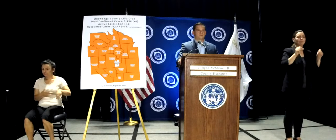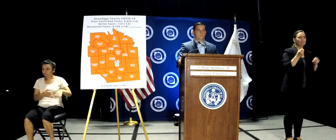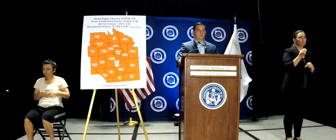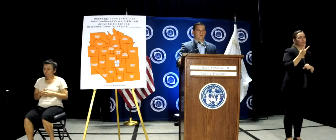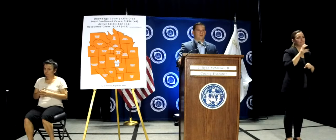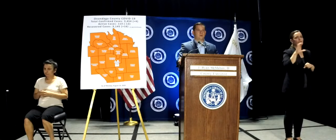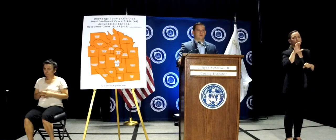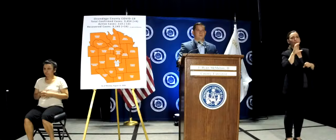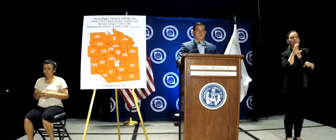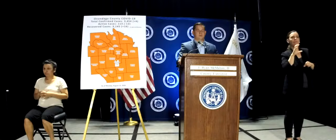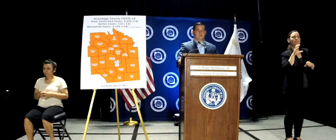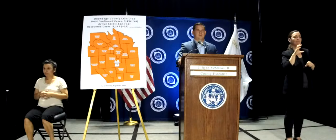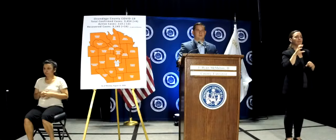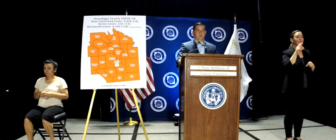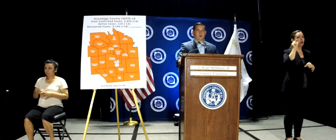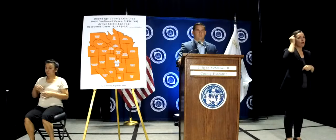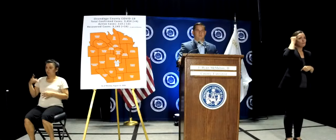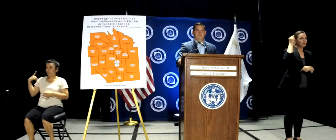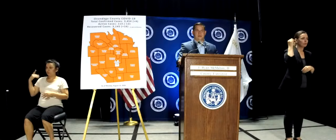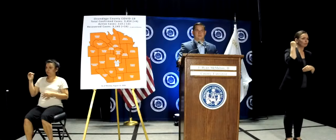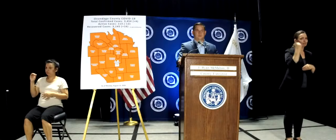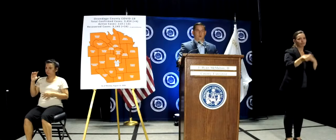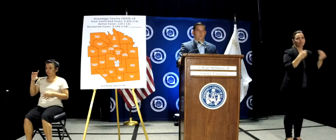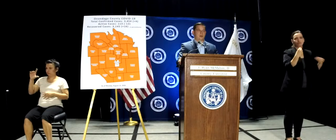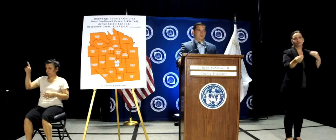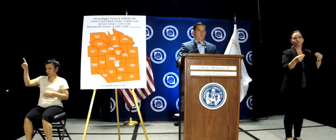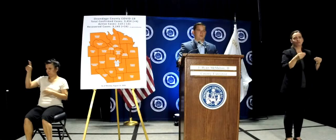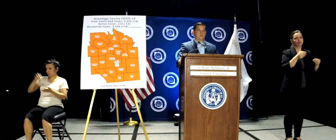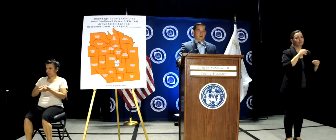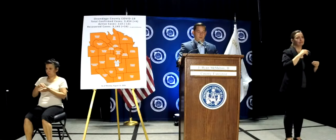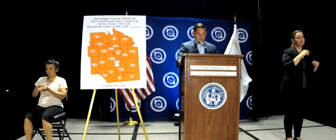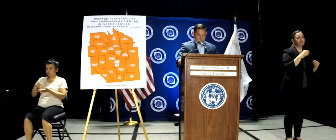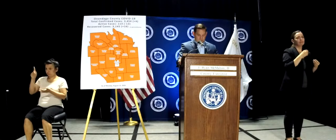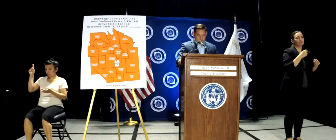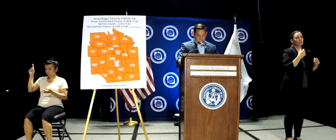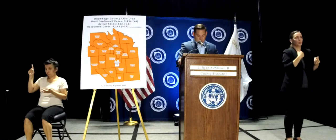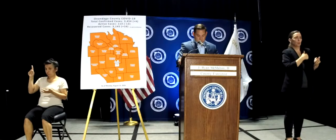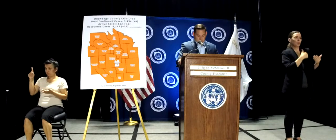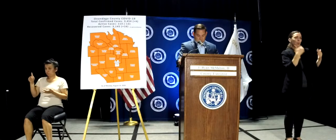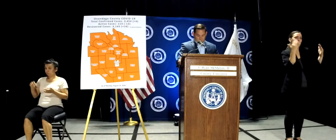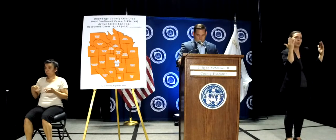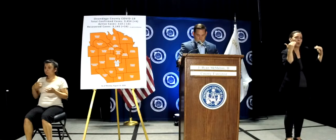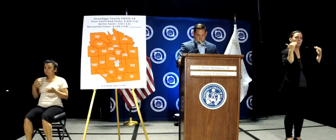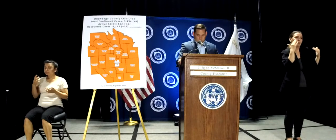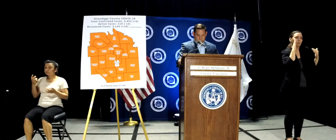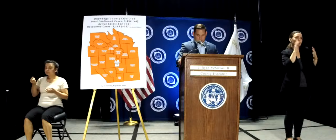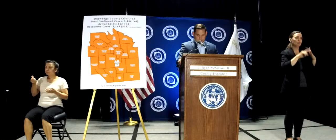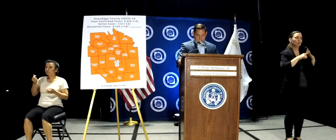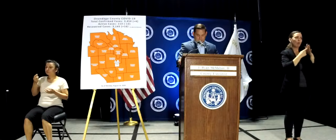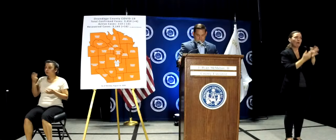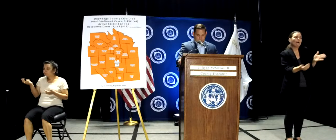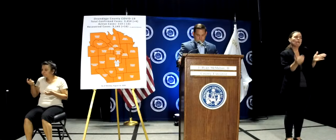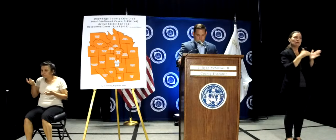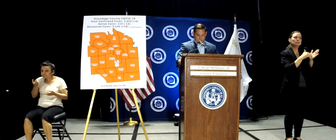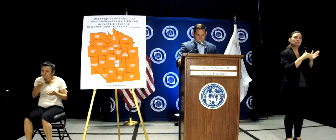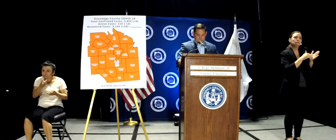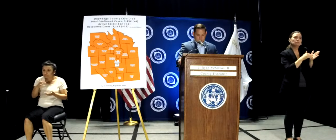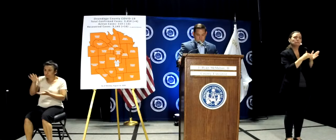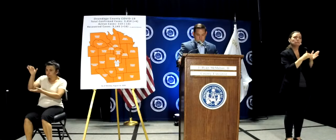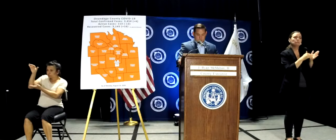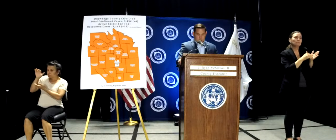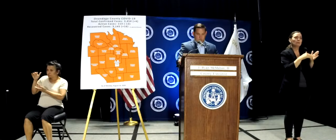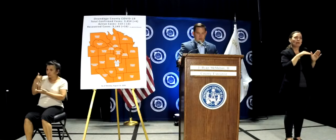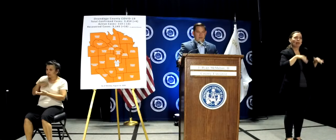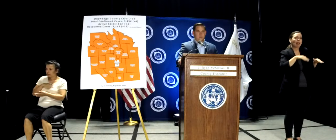week. There's small signs of hope that they might start up again. We really have run out of time as far